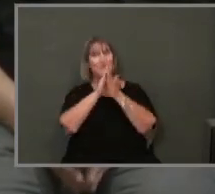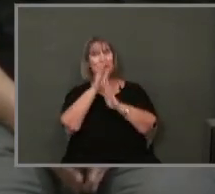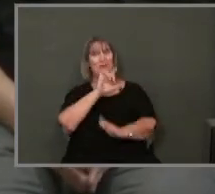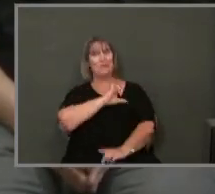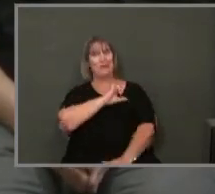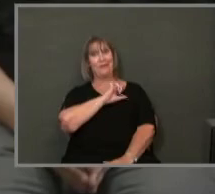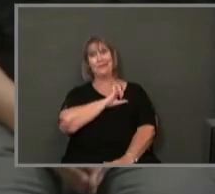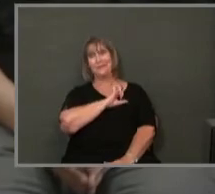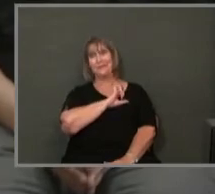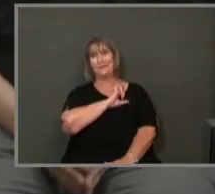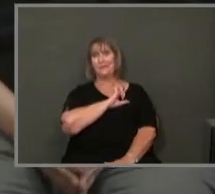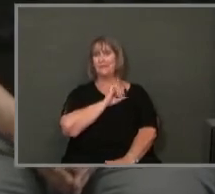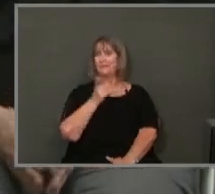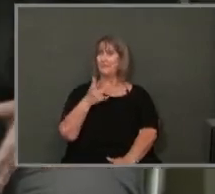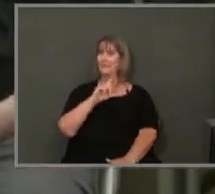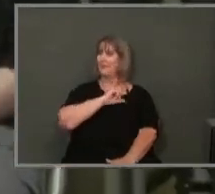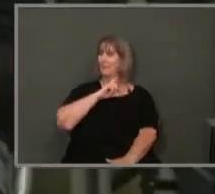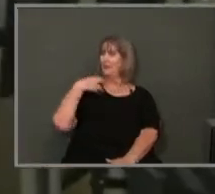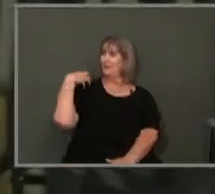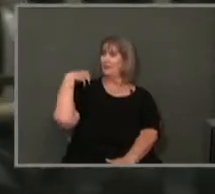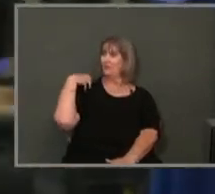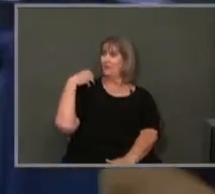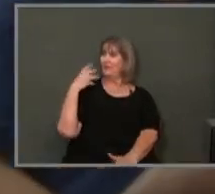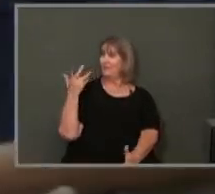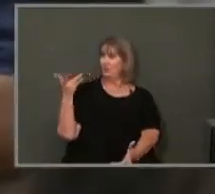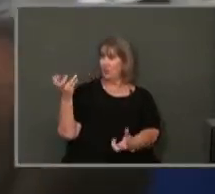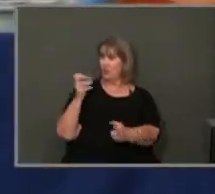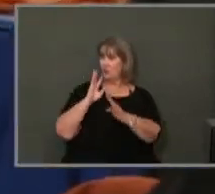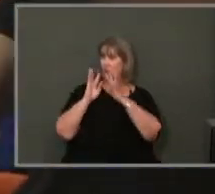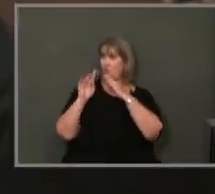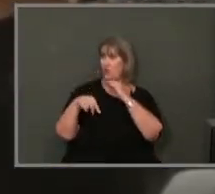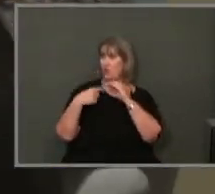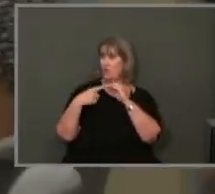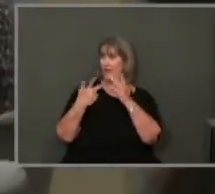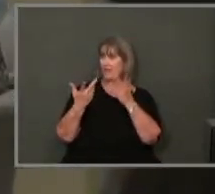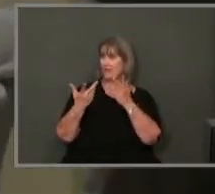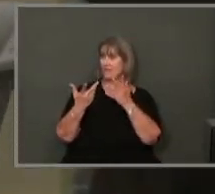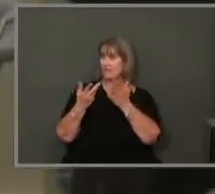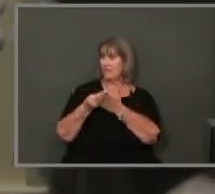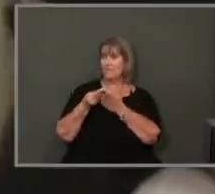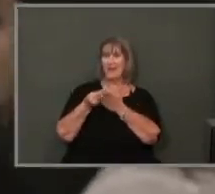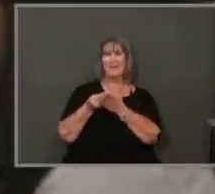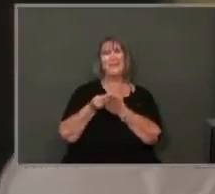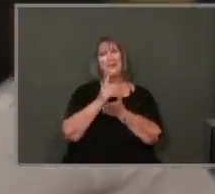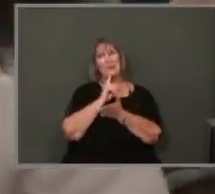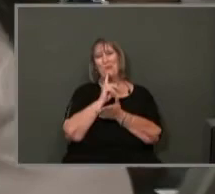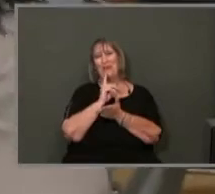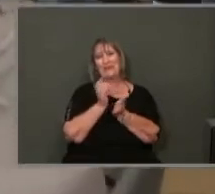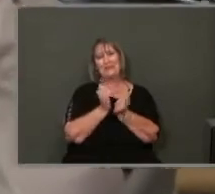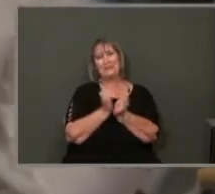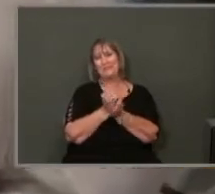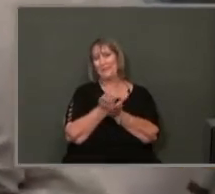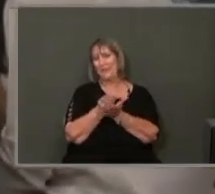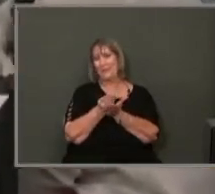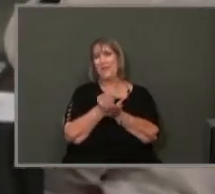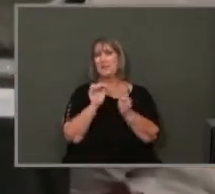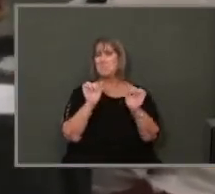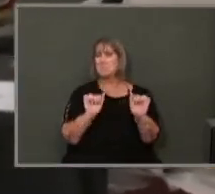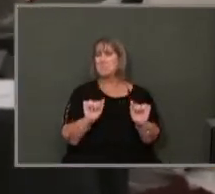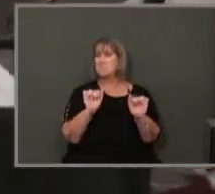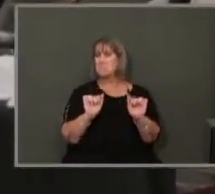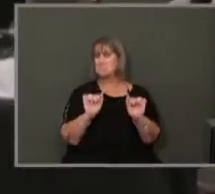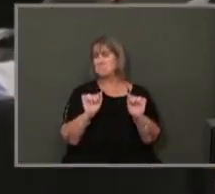that program? I mean, the funding for it is, what you're talking about is really, in the grand scheme of things, that should be really simple to be taken care of.